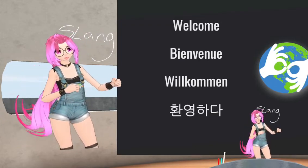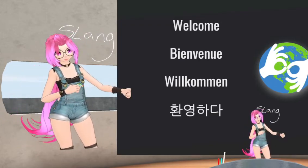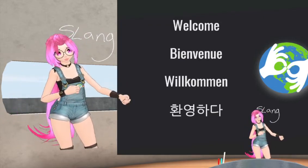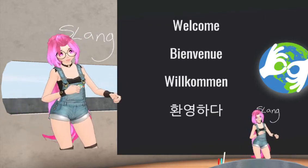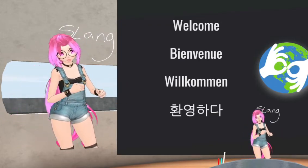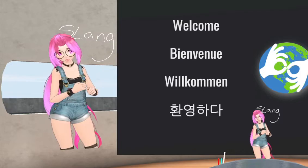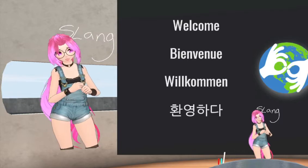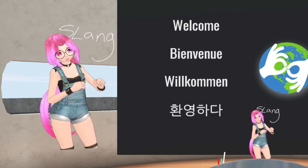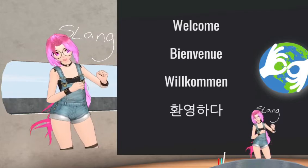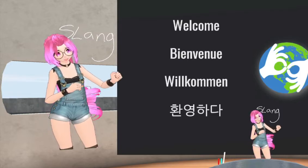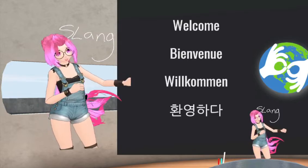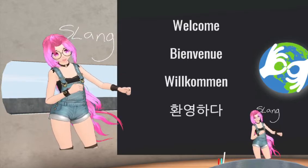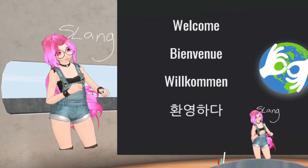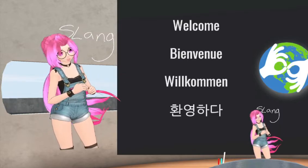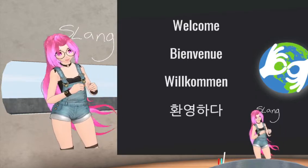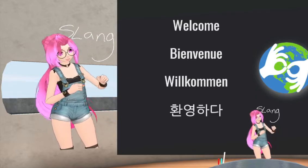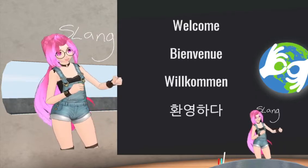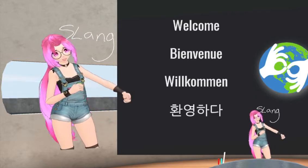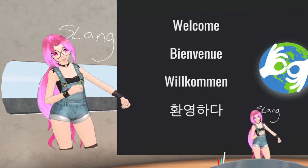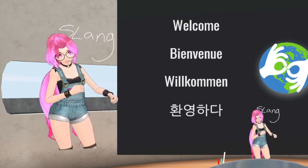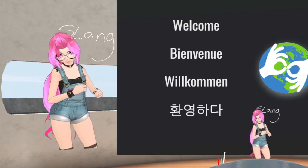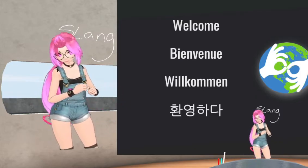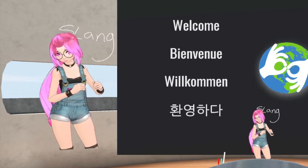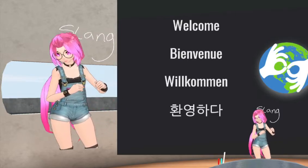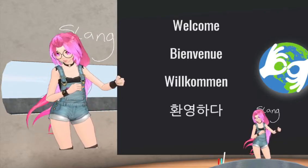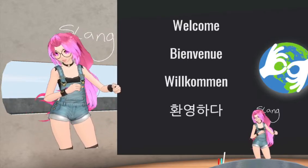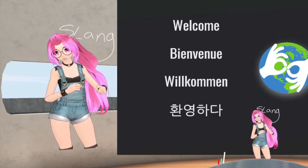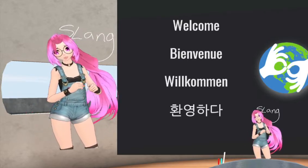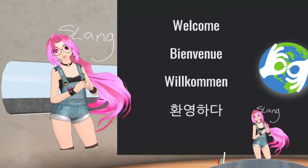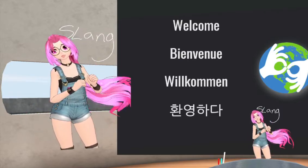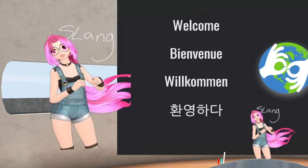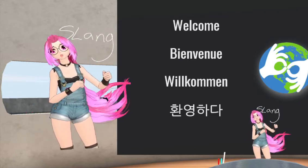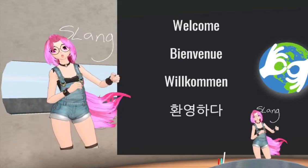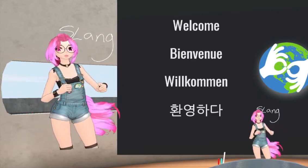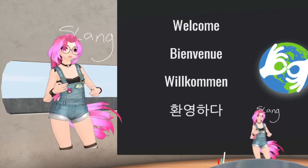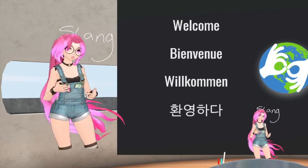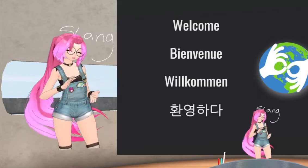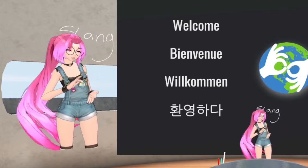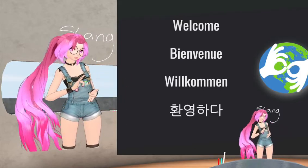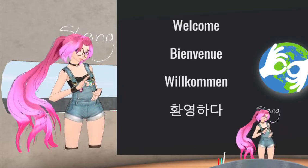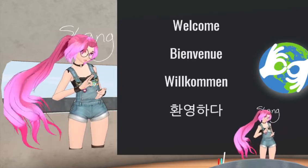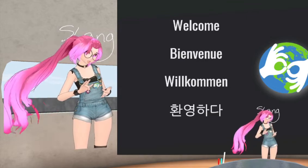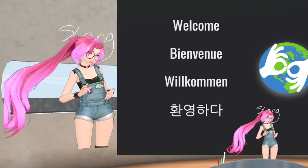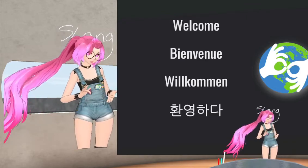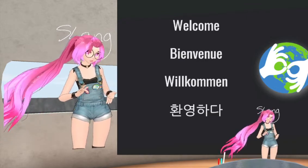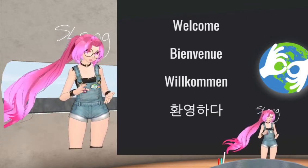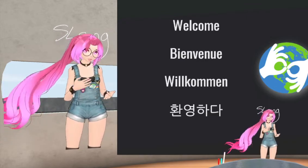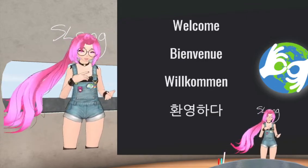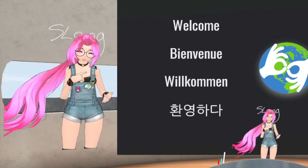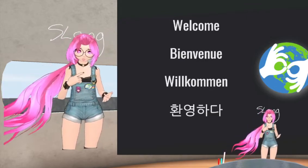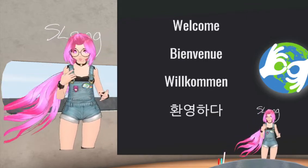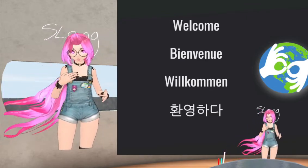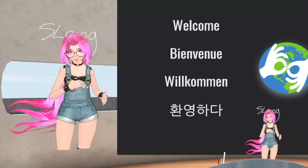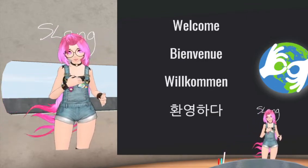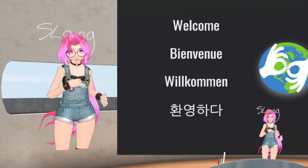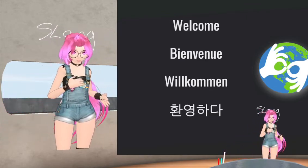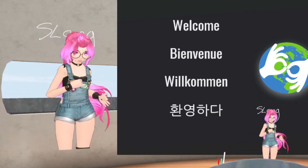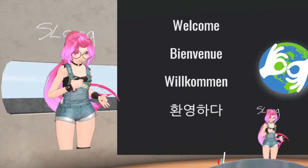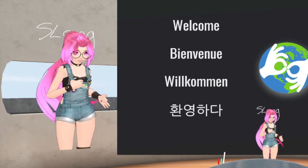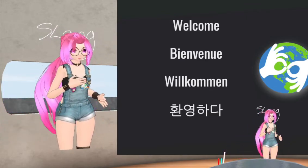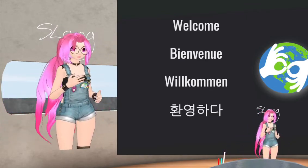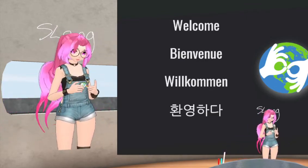You show the train, this is a sign for train, and the train leaves really quickly. train gone. So the exact English translation is